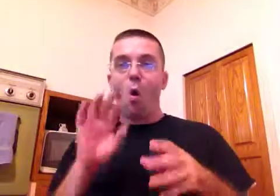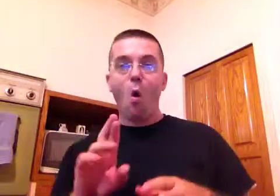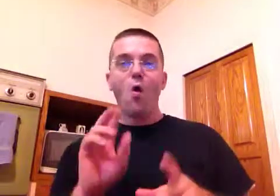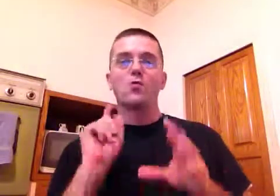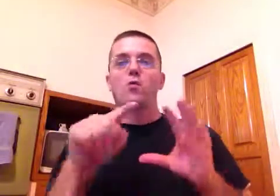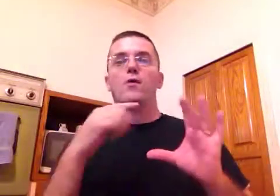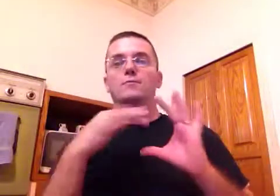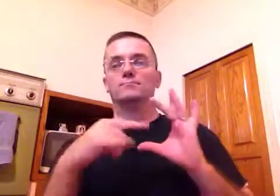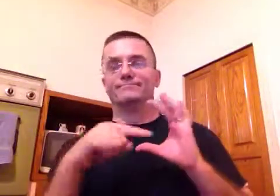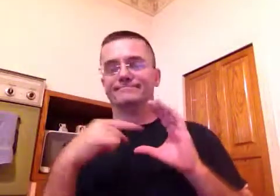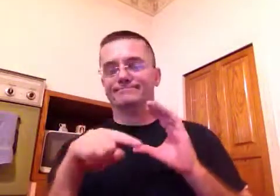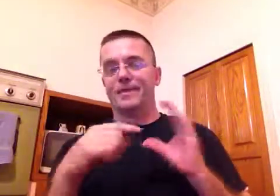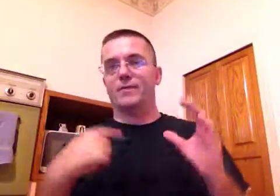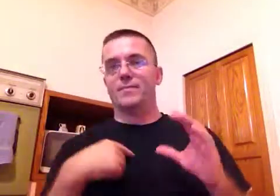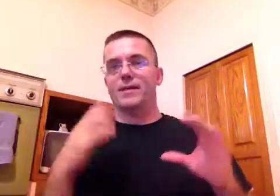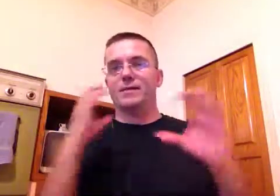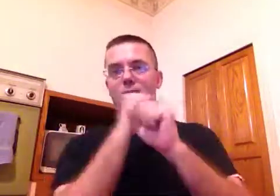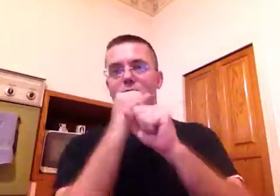with us, America.